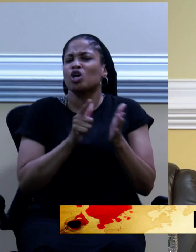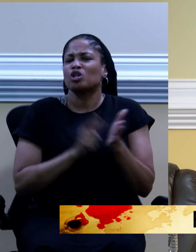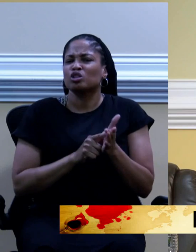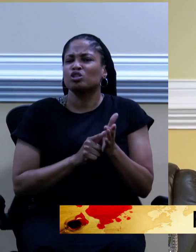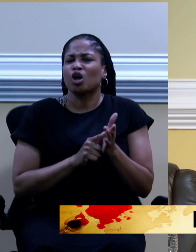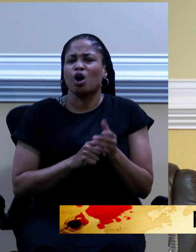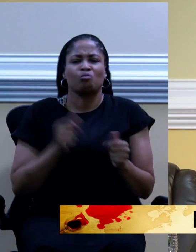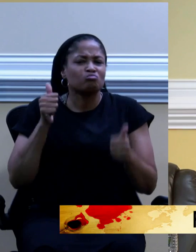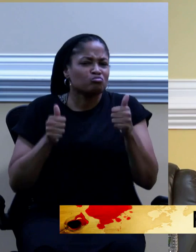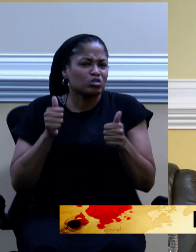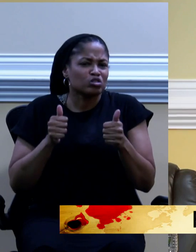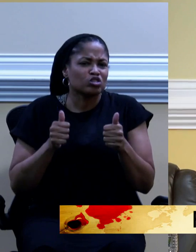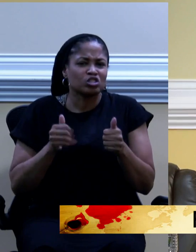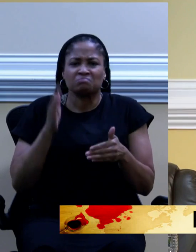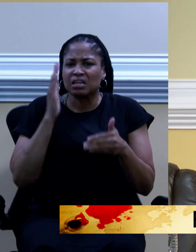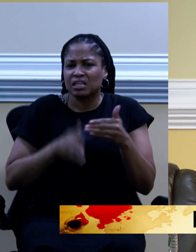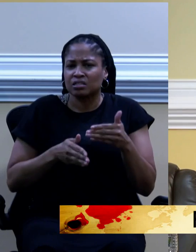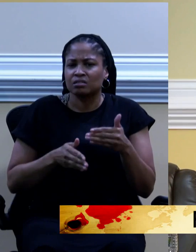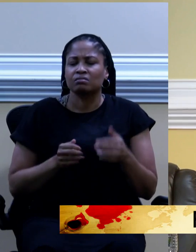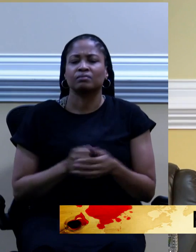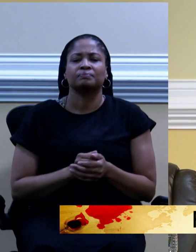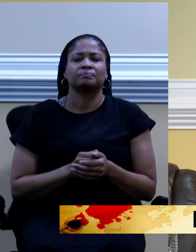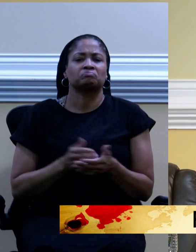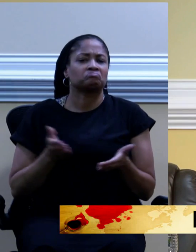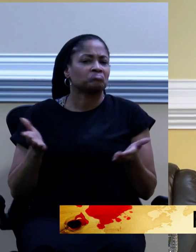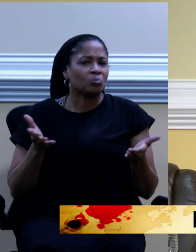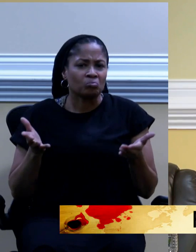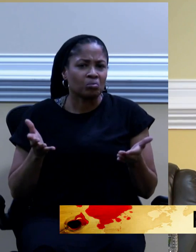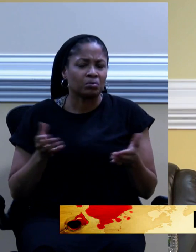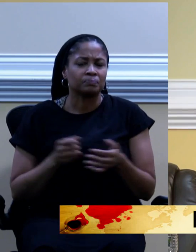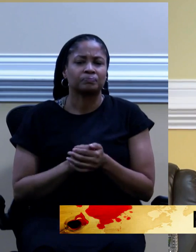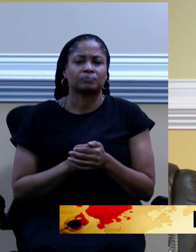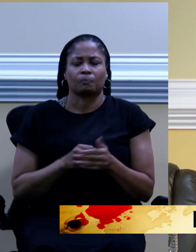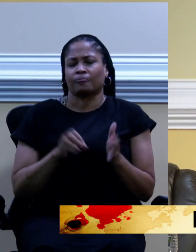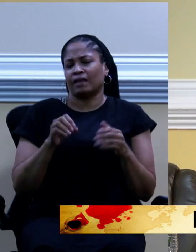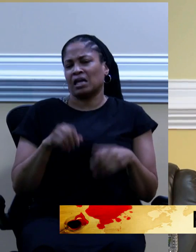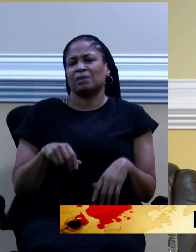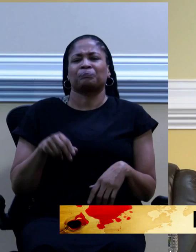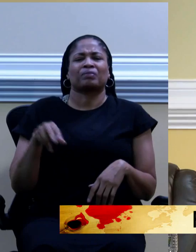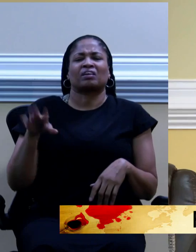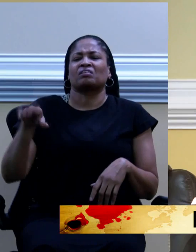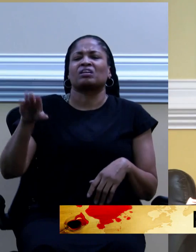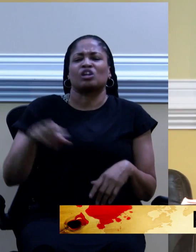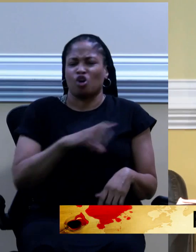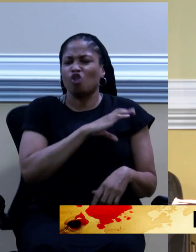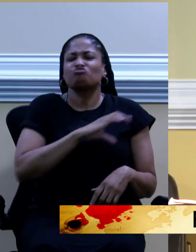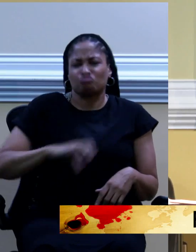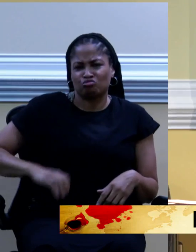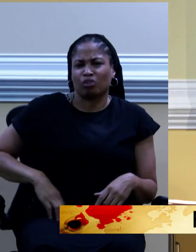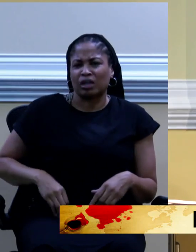Romans 10 and verse 1. People read this, see, Christ was the end of the law. I said, which one?